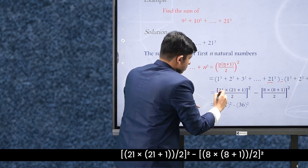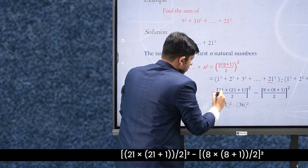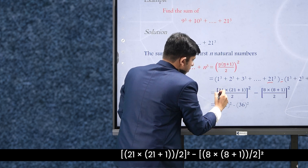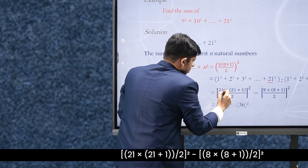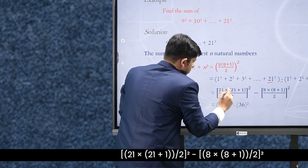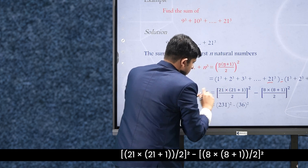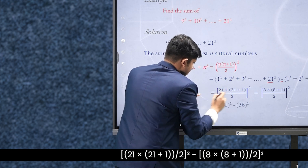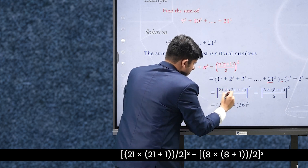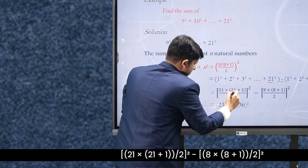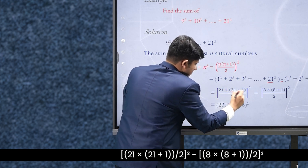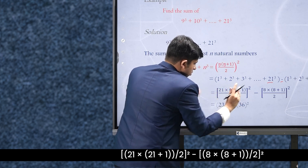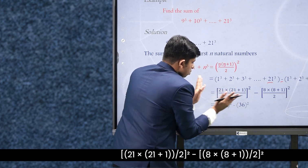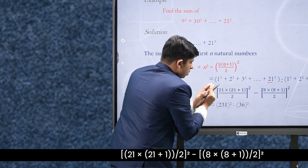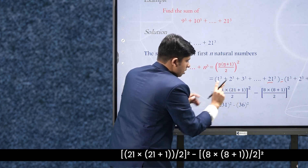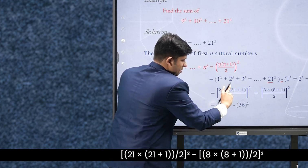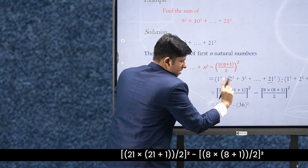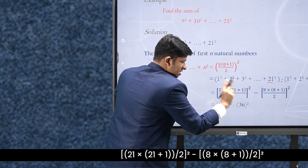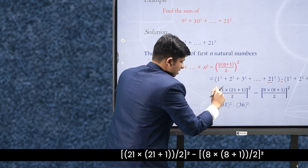8 into 8 plus 1 by 2 whole square,